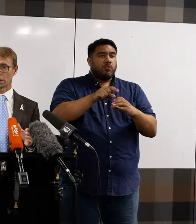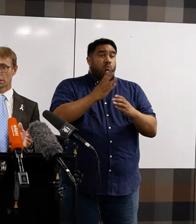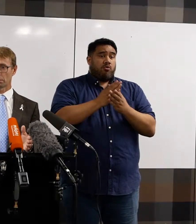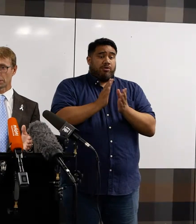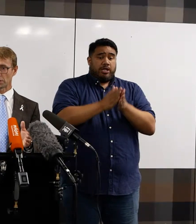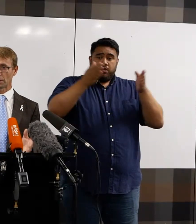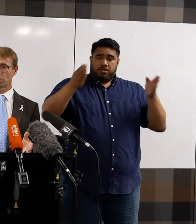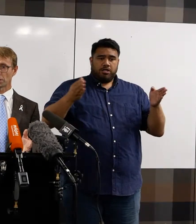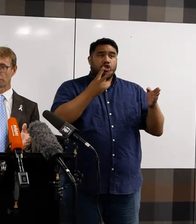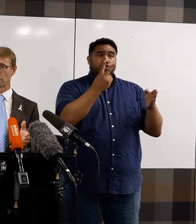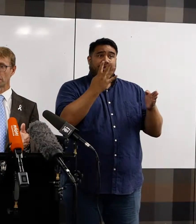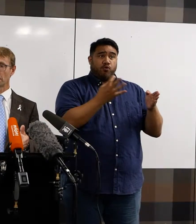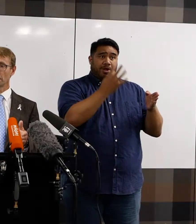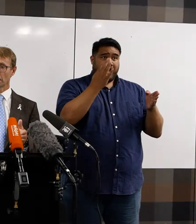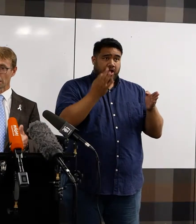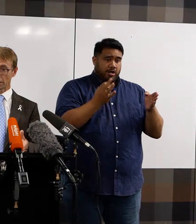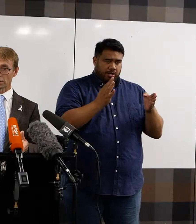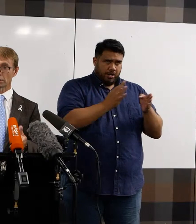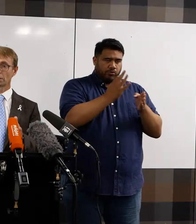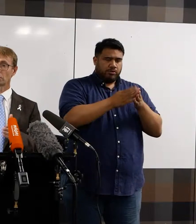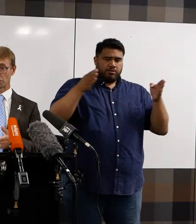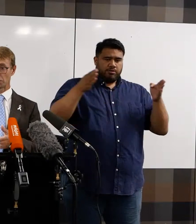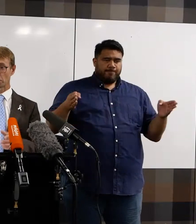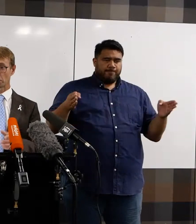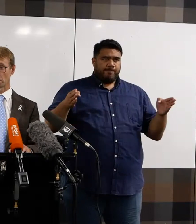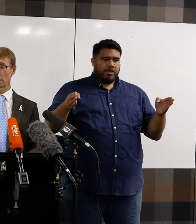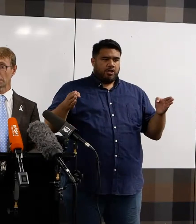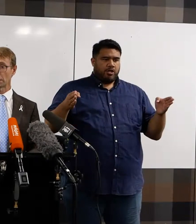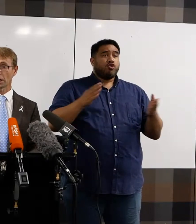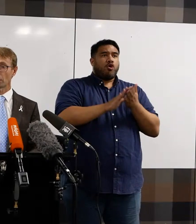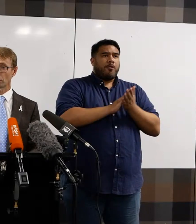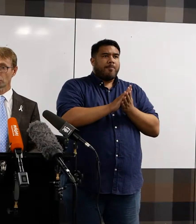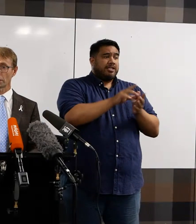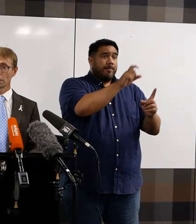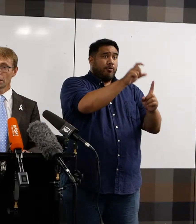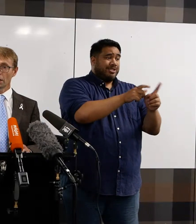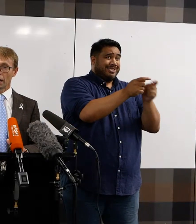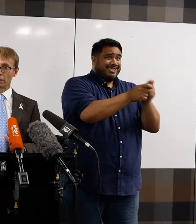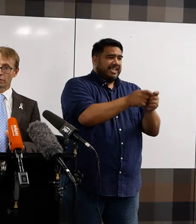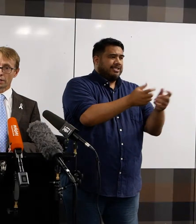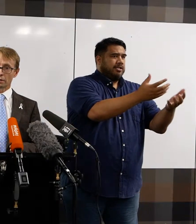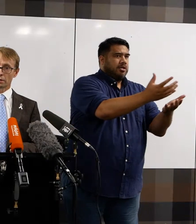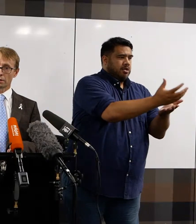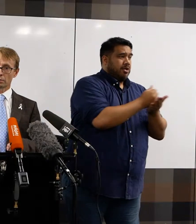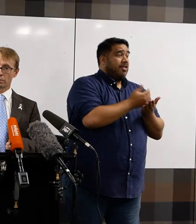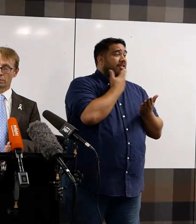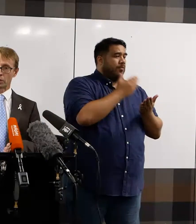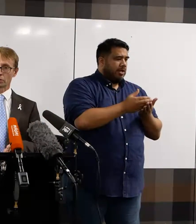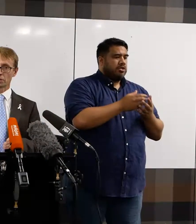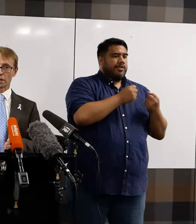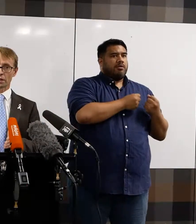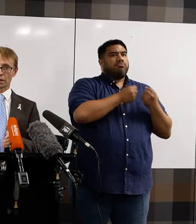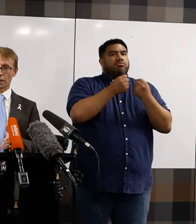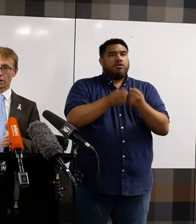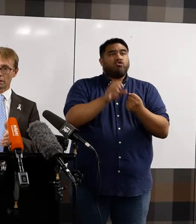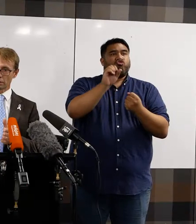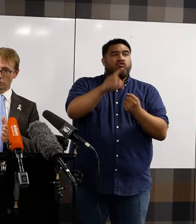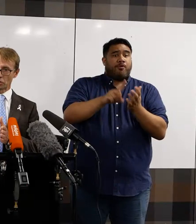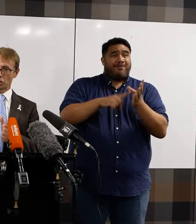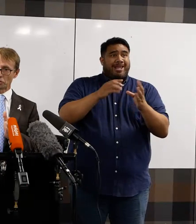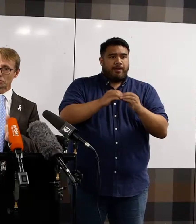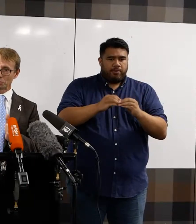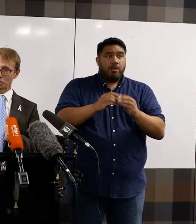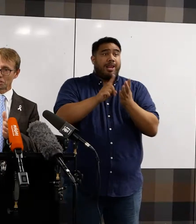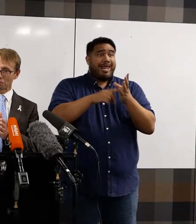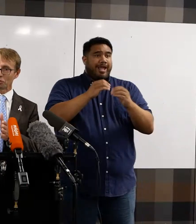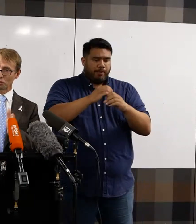hours, but the samples have to be collected, transported to the ESR laboratory, and then because they